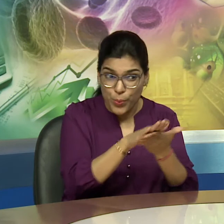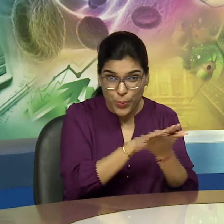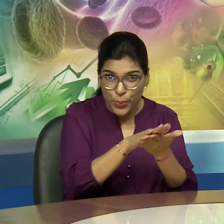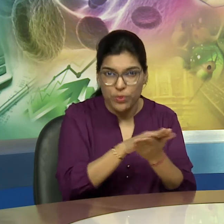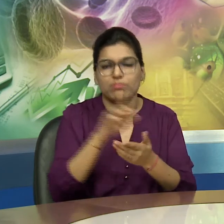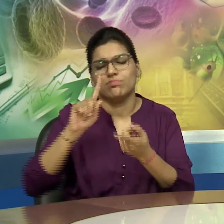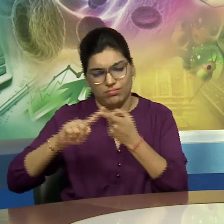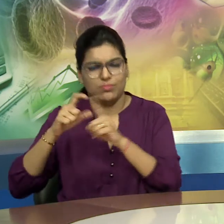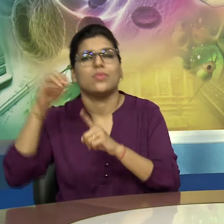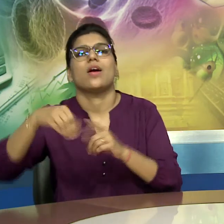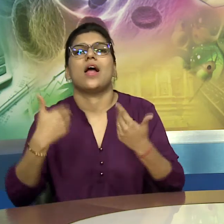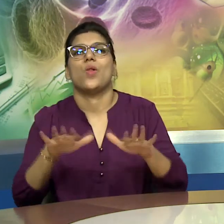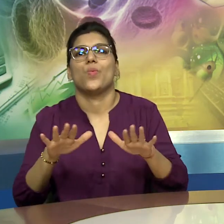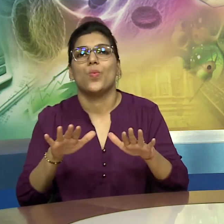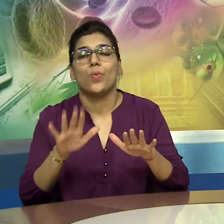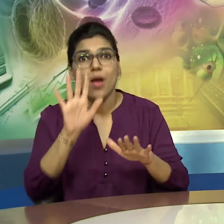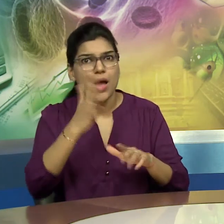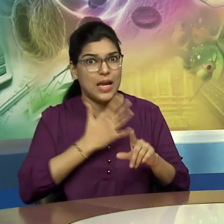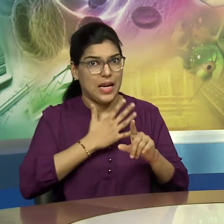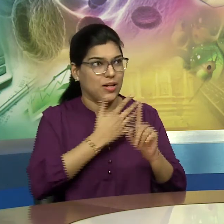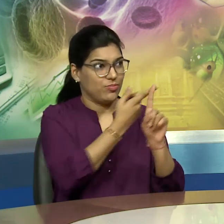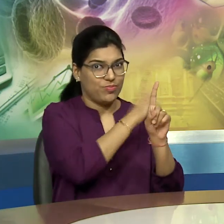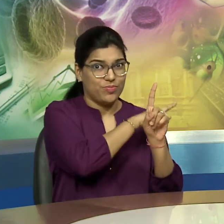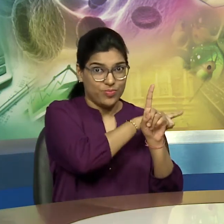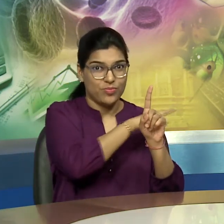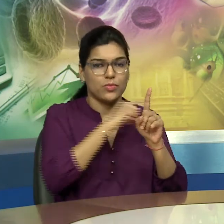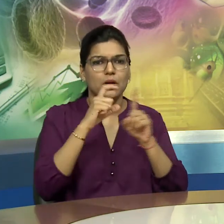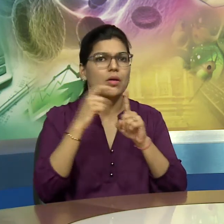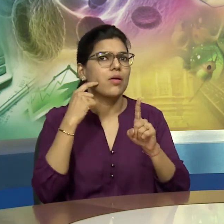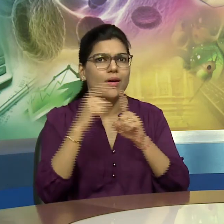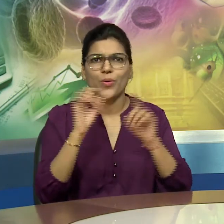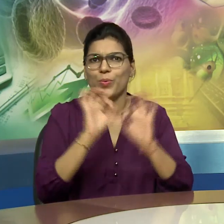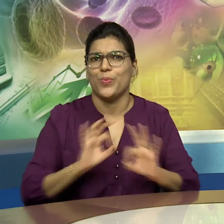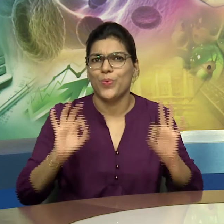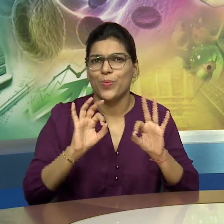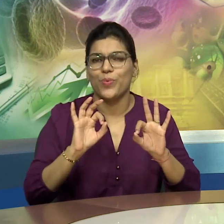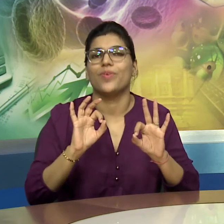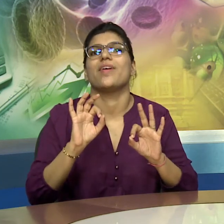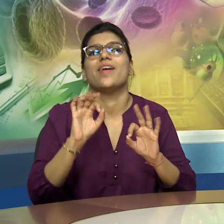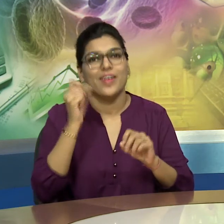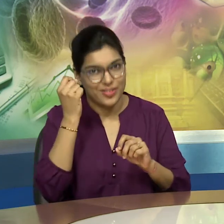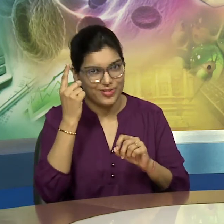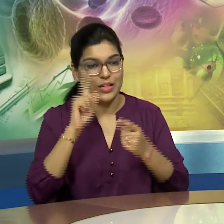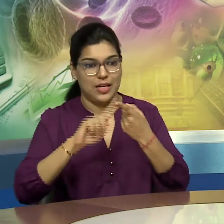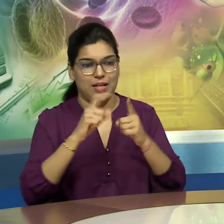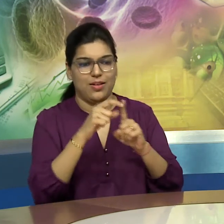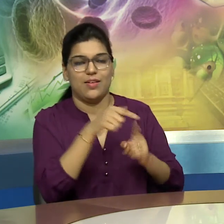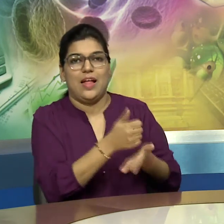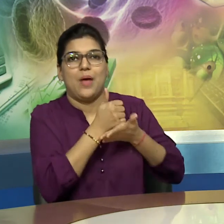with verb we use ed, and with question statements or with negative statements we can use